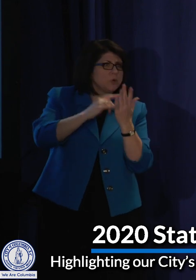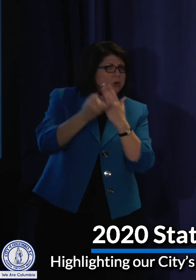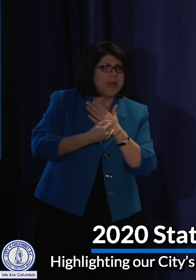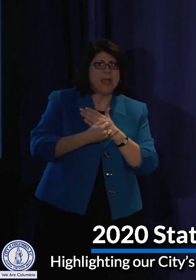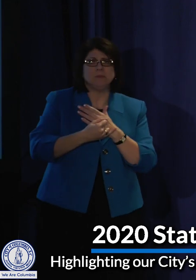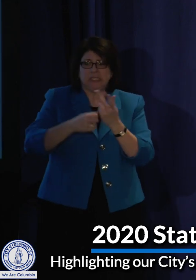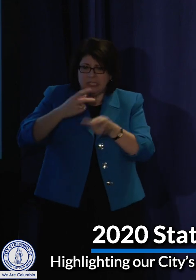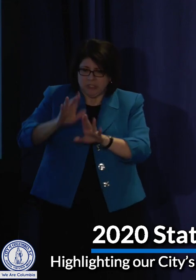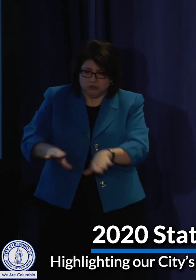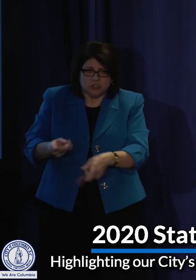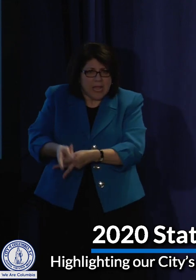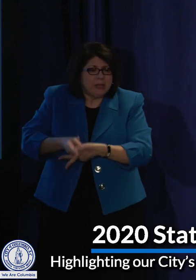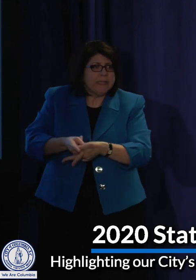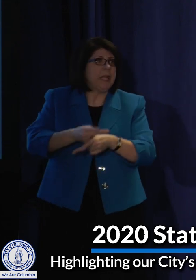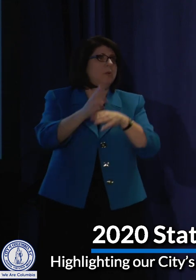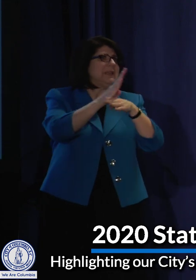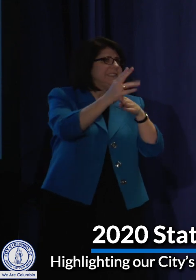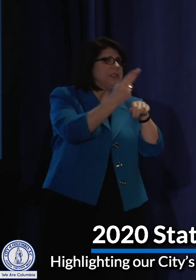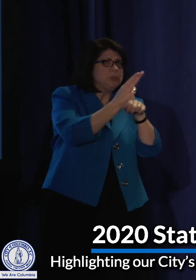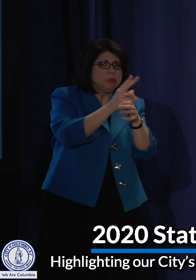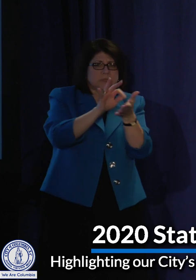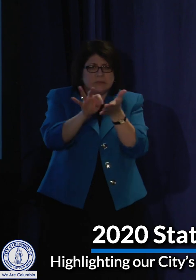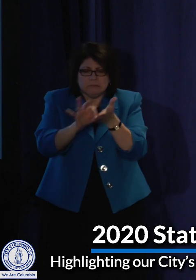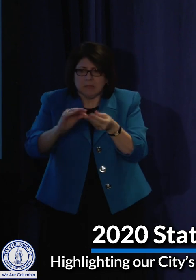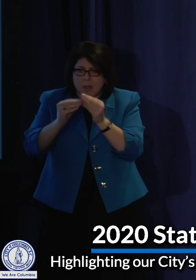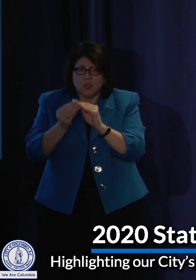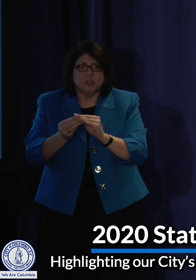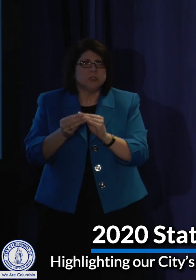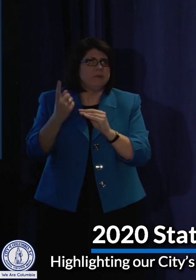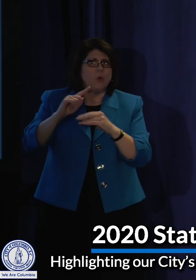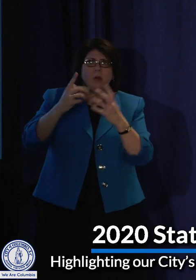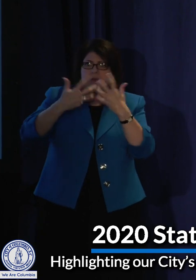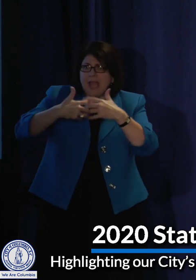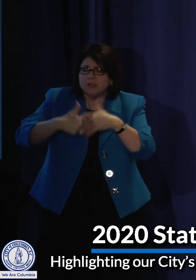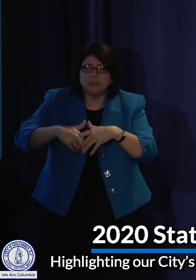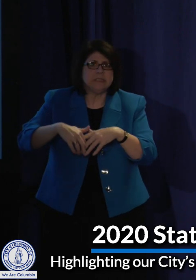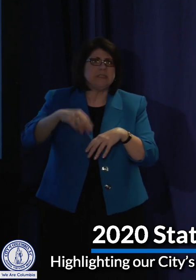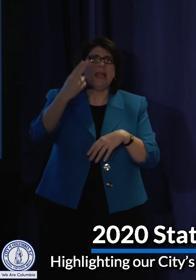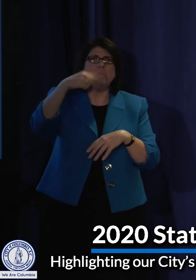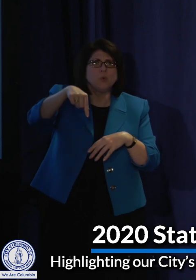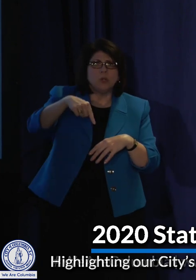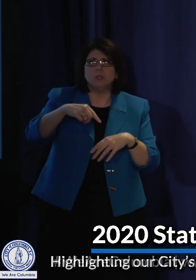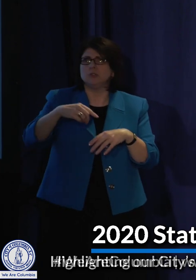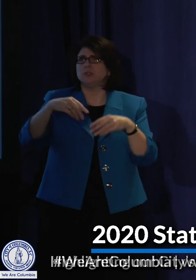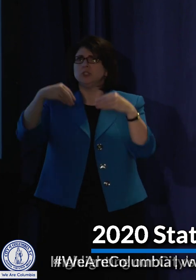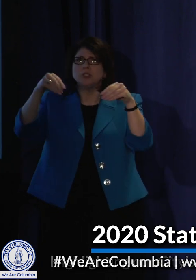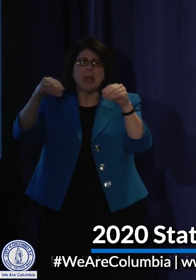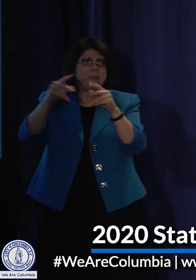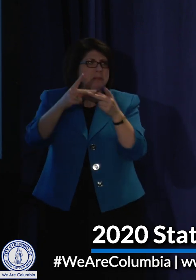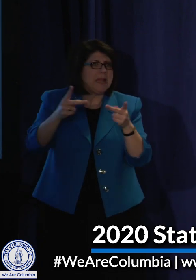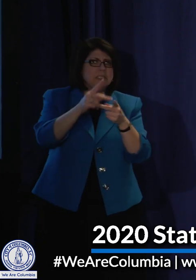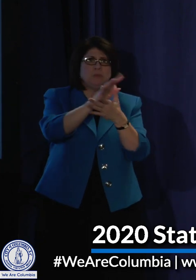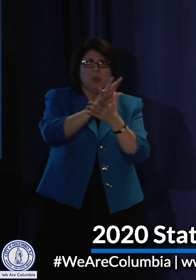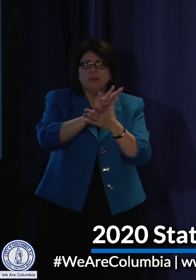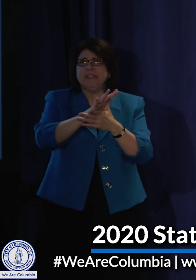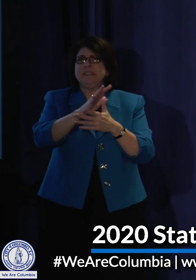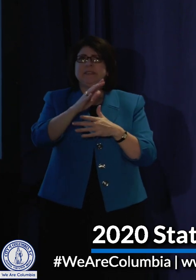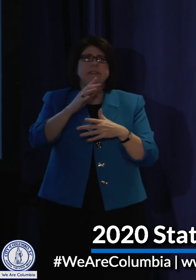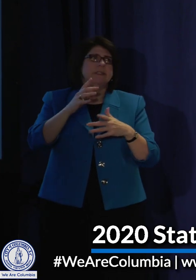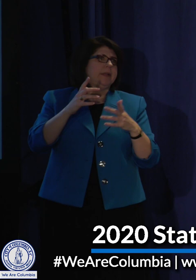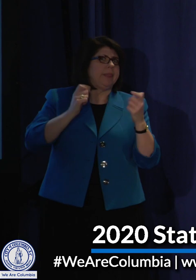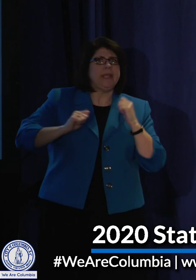centers. Businesses use the numbers to decide where to locate factories, headquarters, shopping centers, movies, theaters, banks,